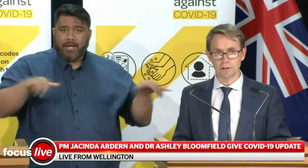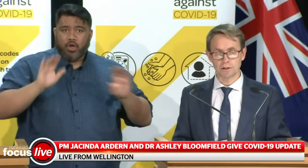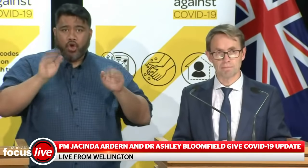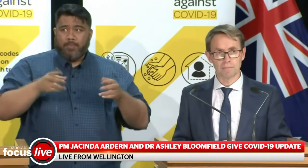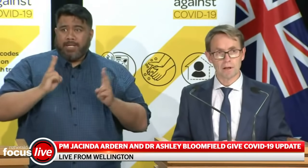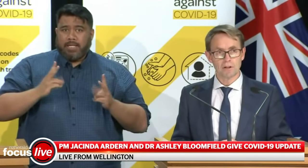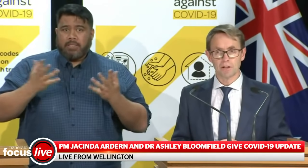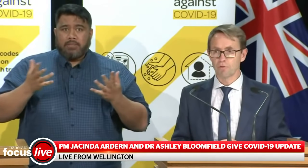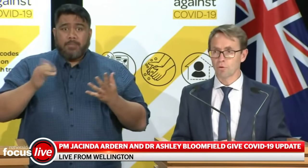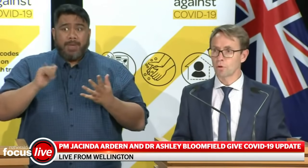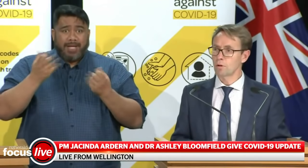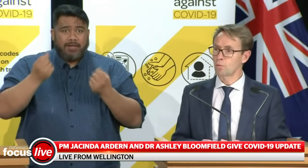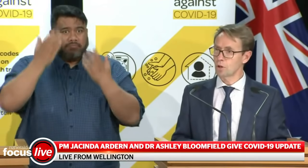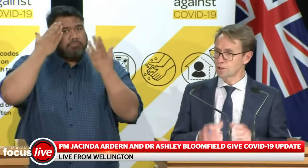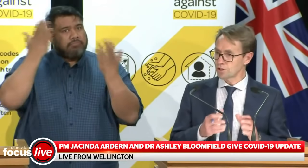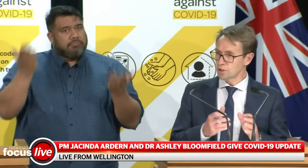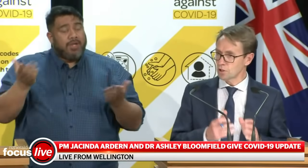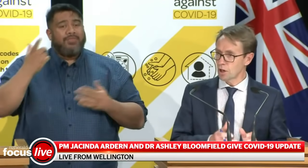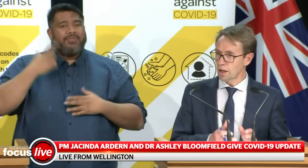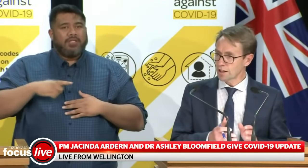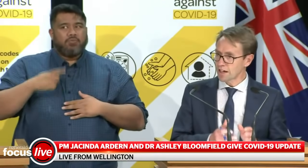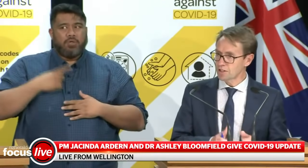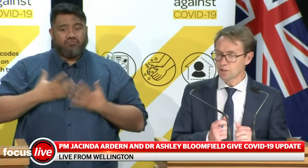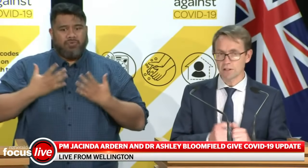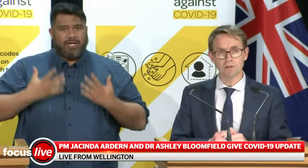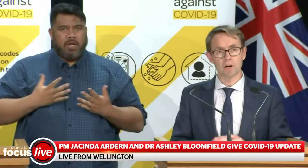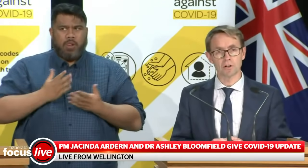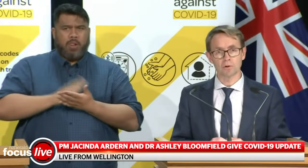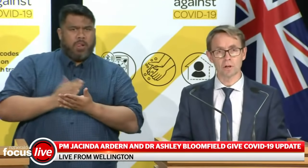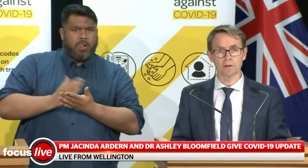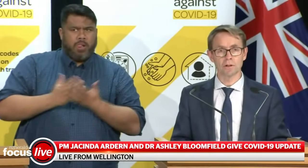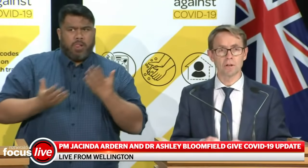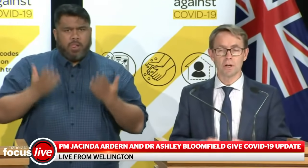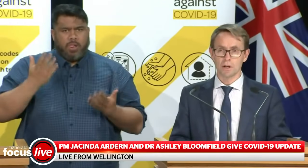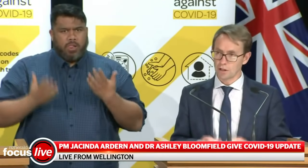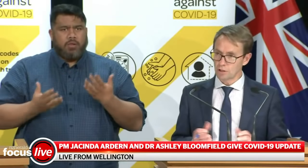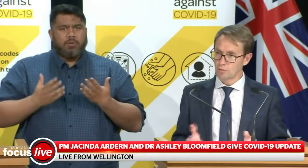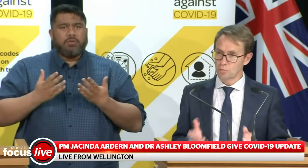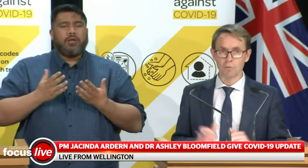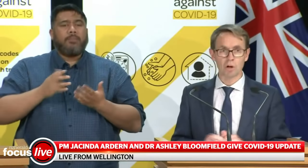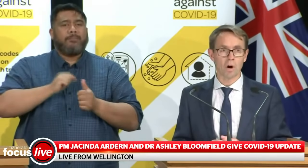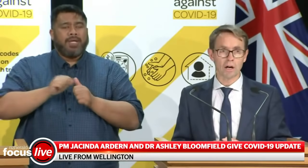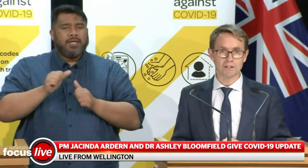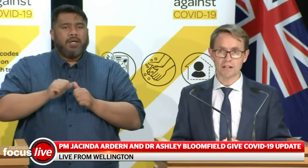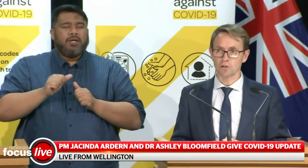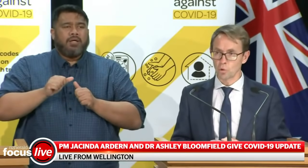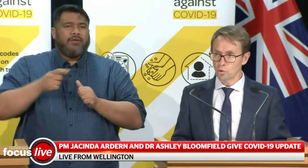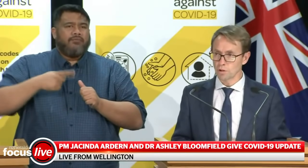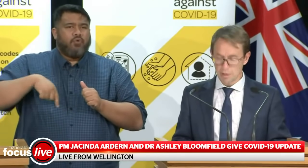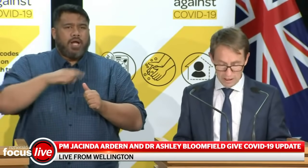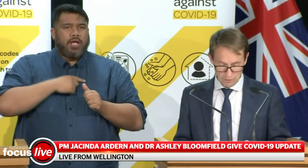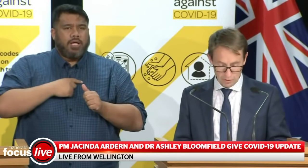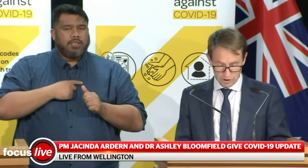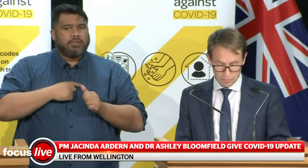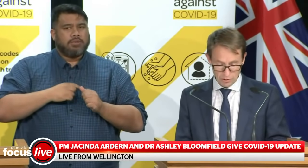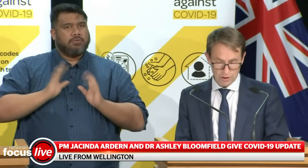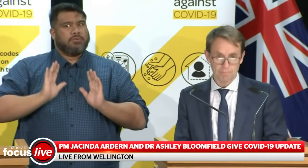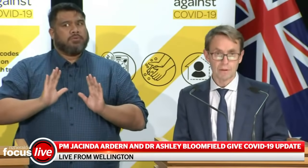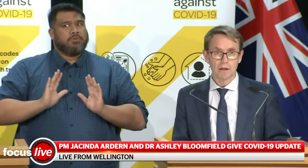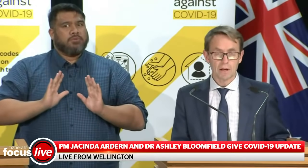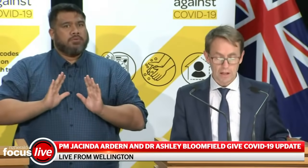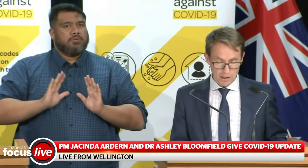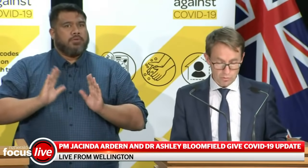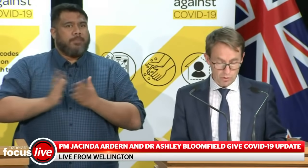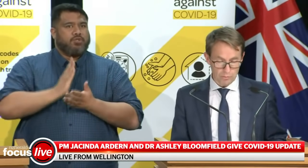New Zealand. Therefore, whilst it's a case identified in Auckland, it requires us all to be part of the